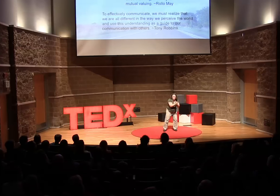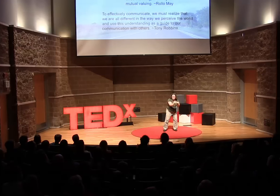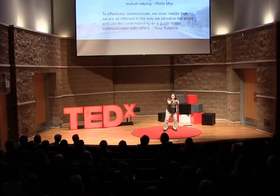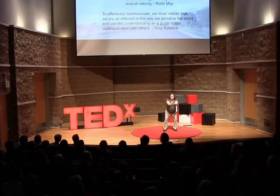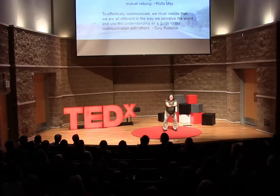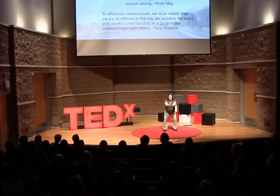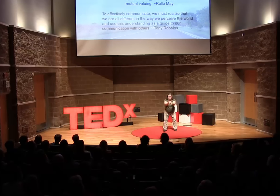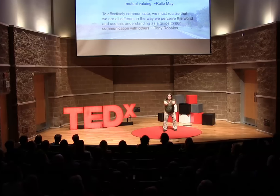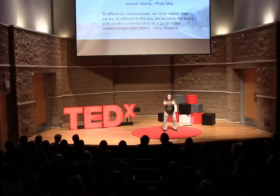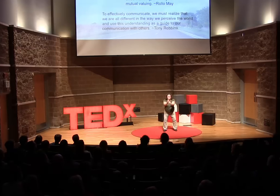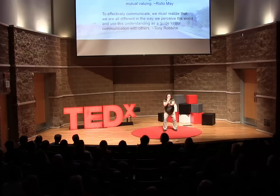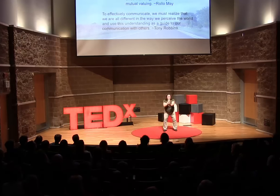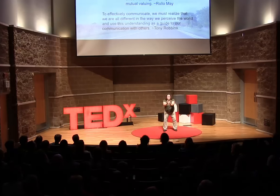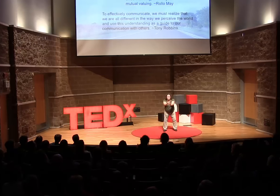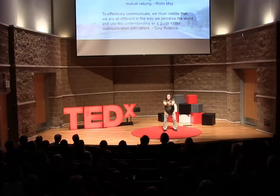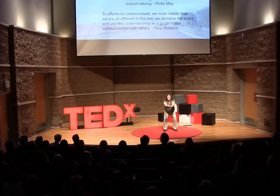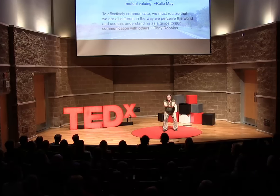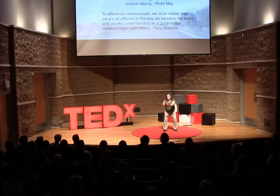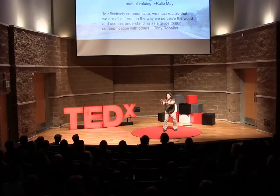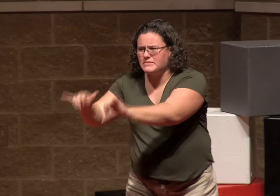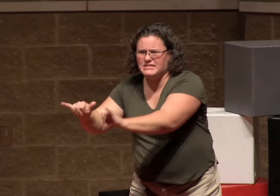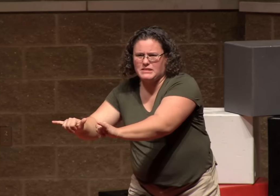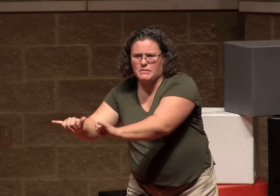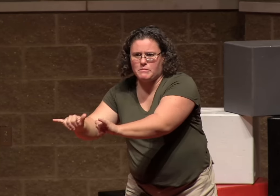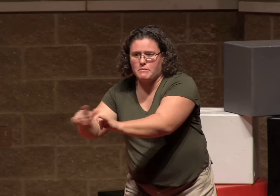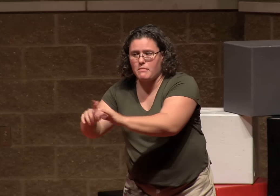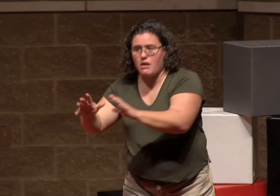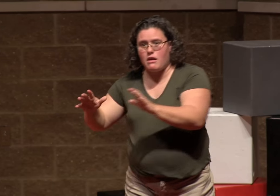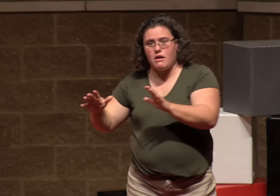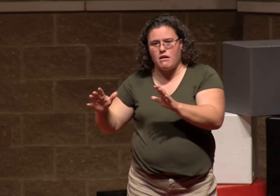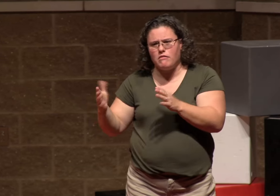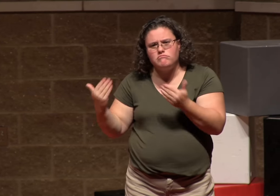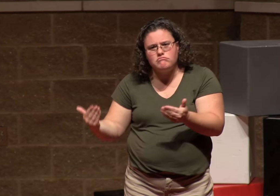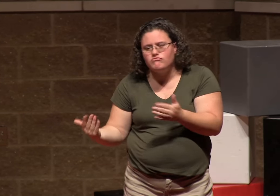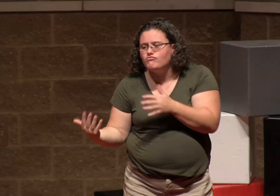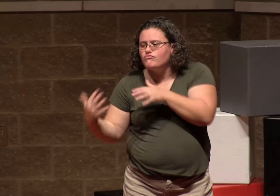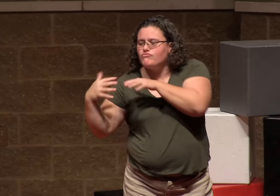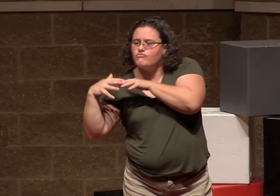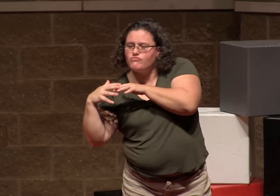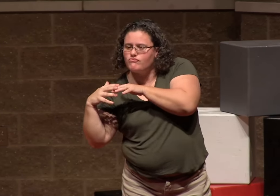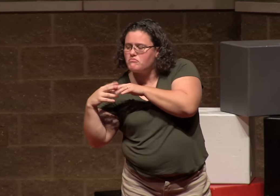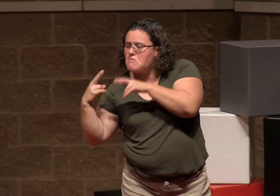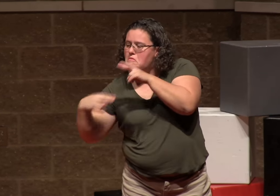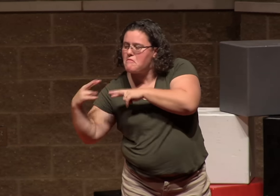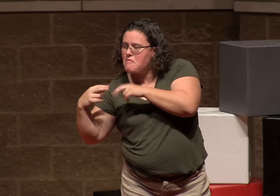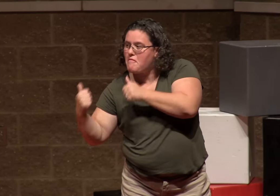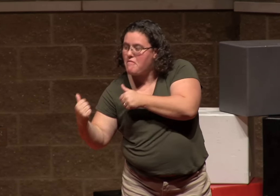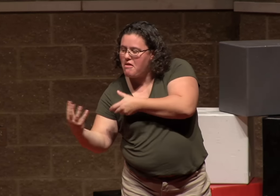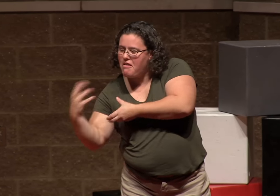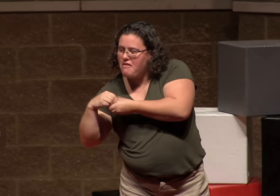And we want you to keep your, every community needs to keep their values and their